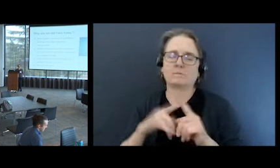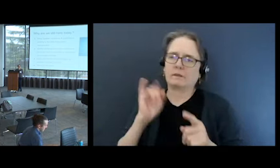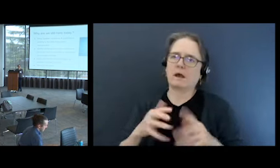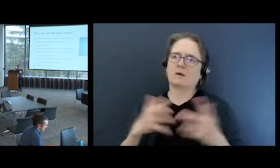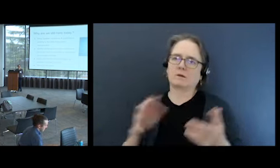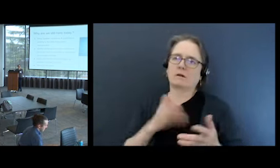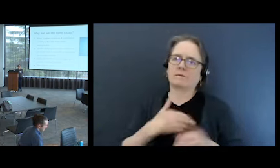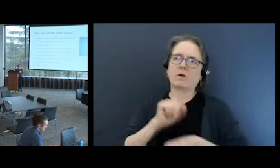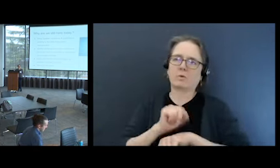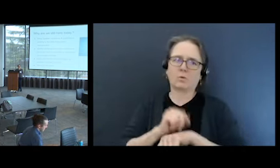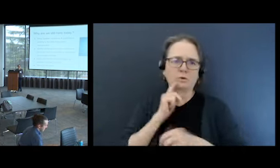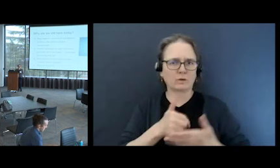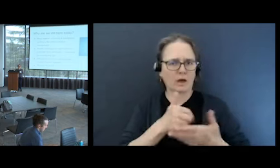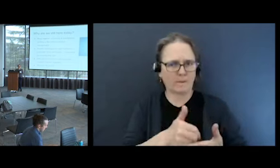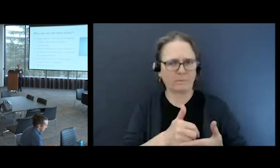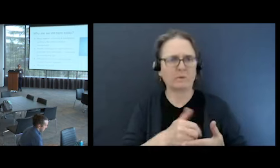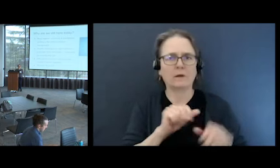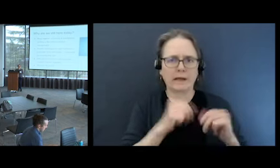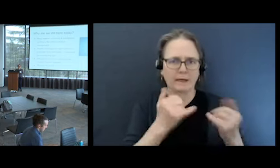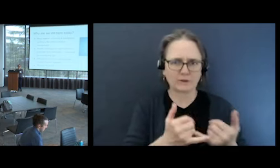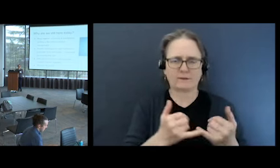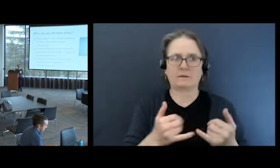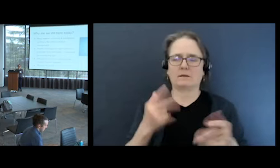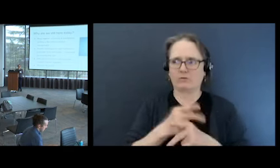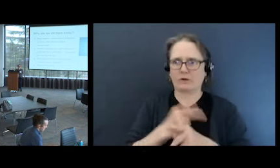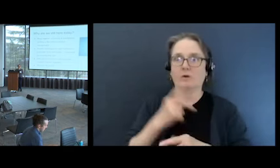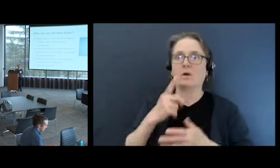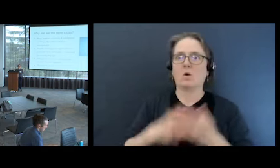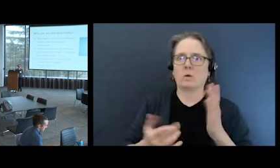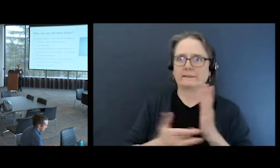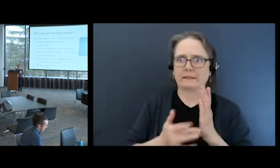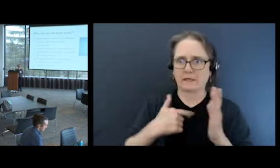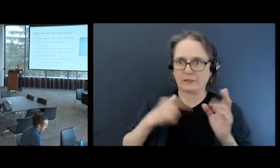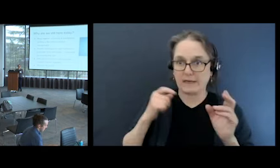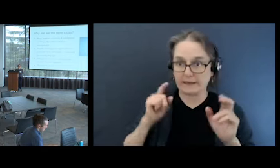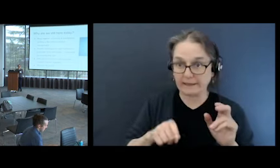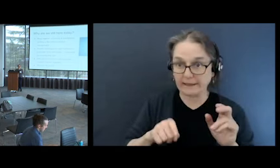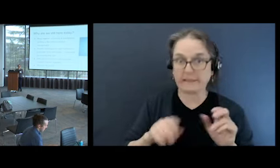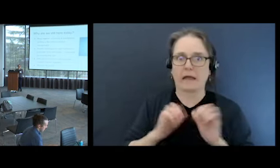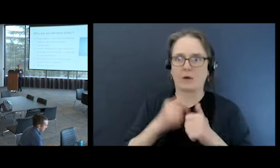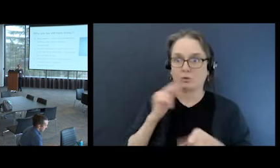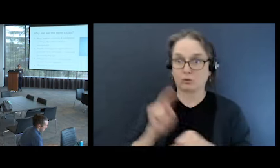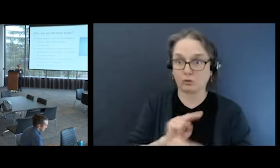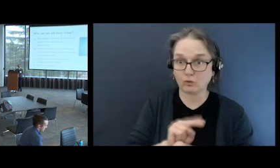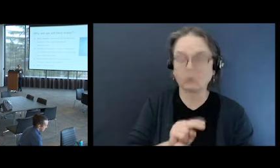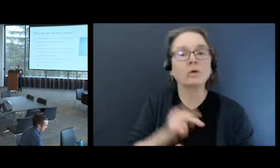manage the physical technology, but also understand what outcomes they want. And of course, data is right in there in the middle of